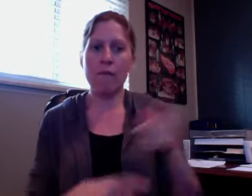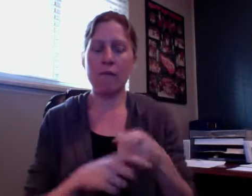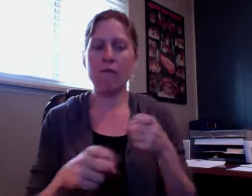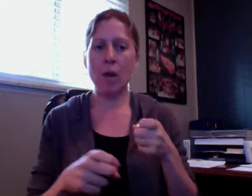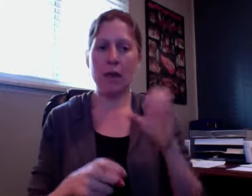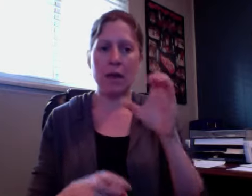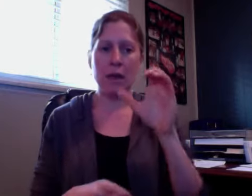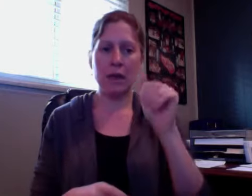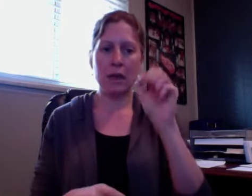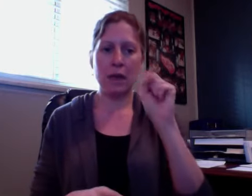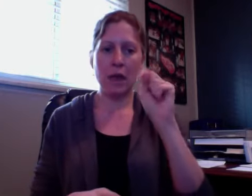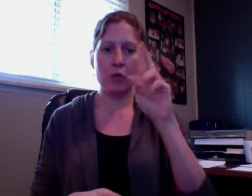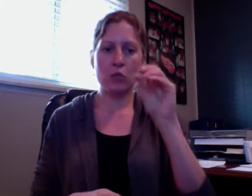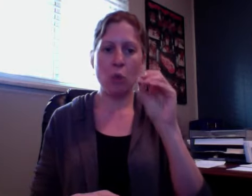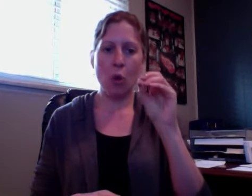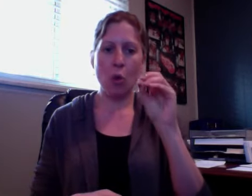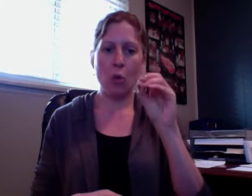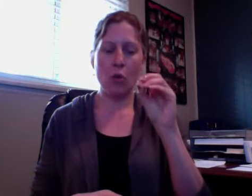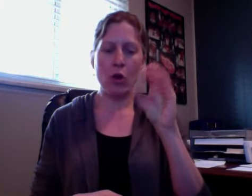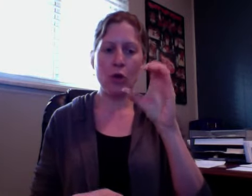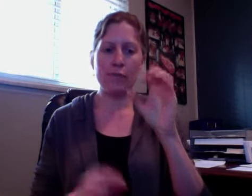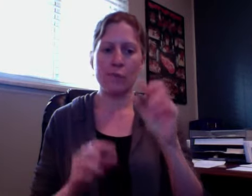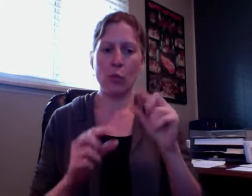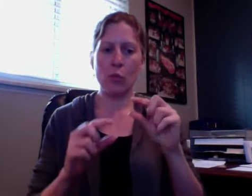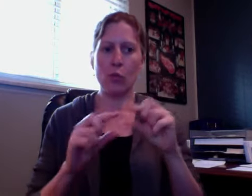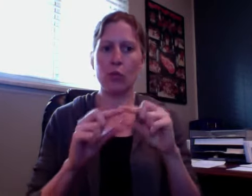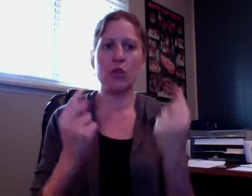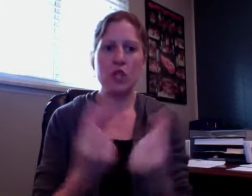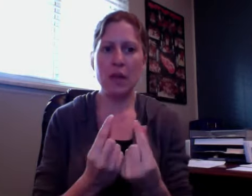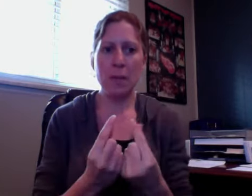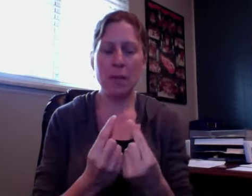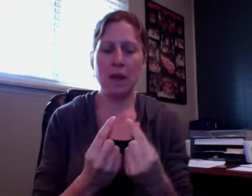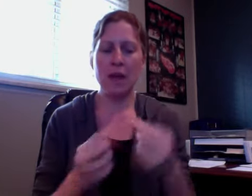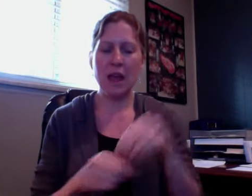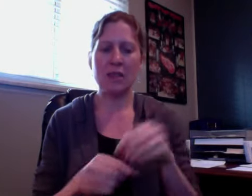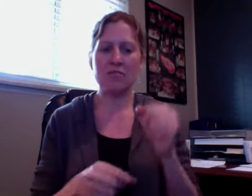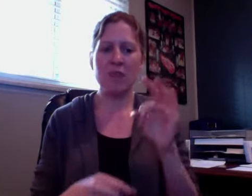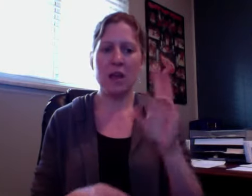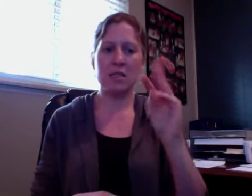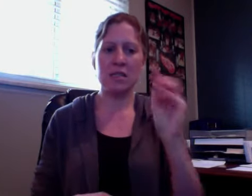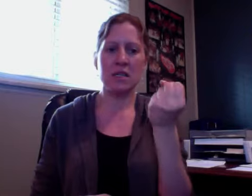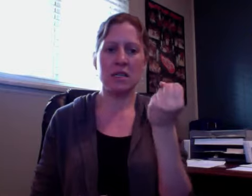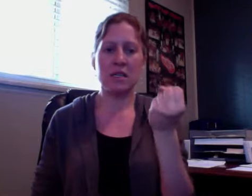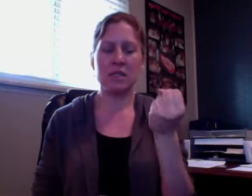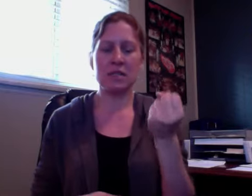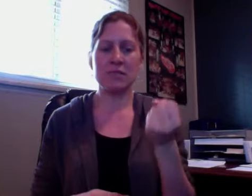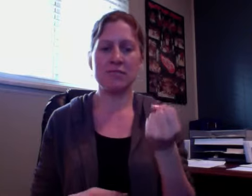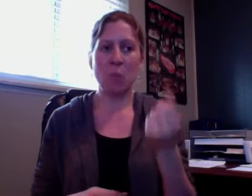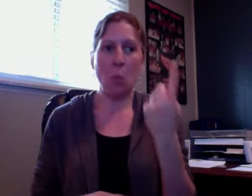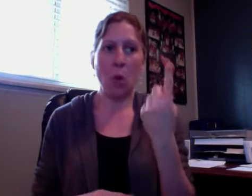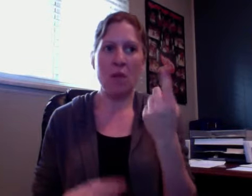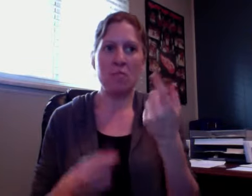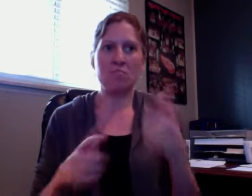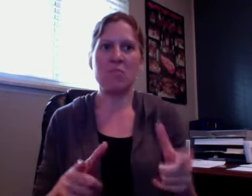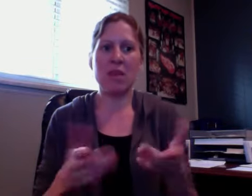during the mid to late 1960s. You know, one of the big things with the Generation Enya was that parents didn't trust, or Hispanic parents didn't